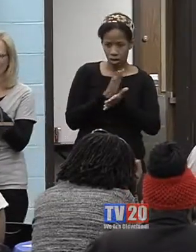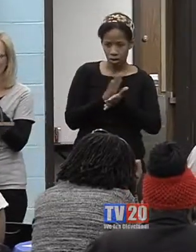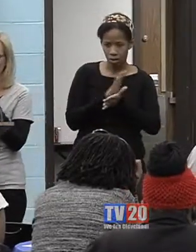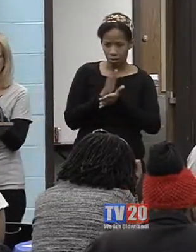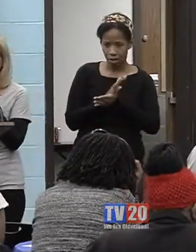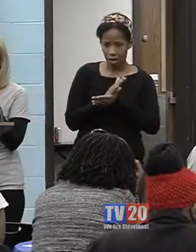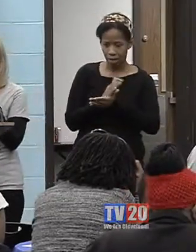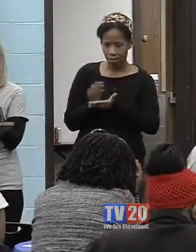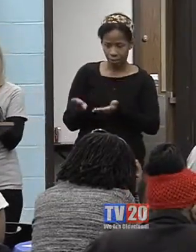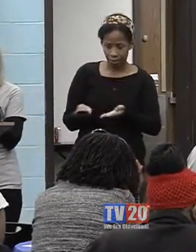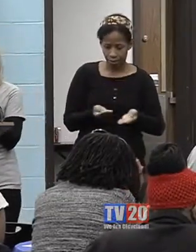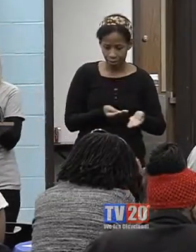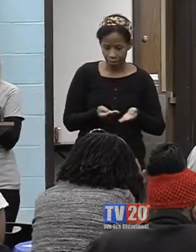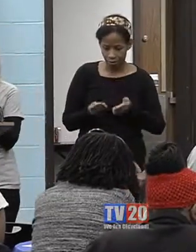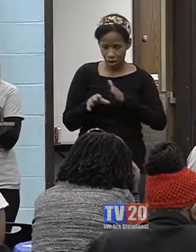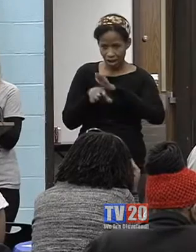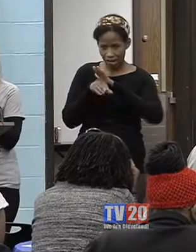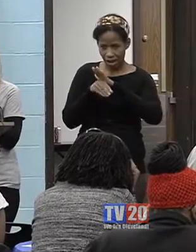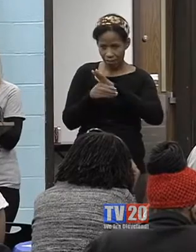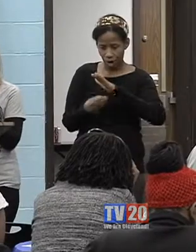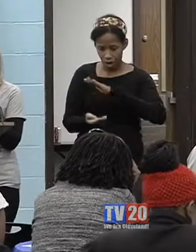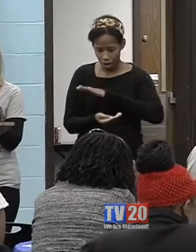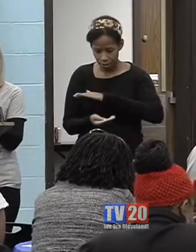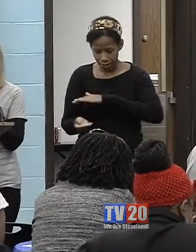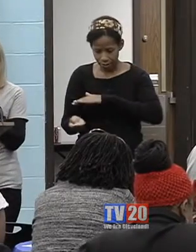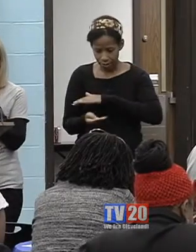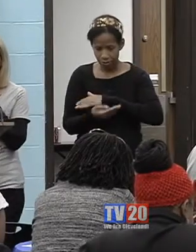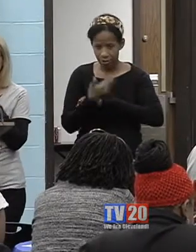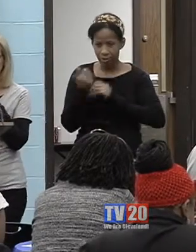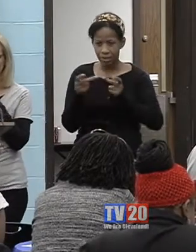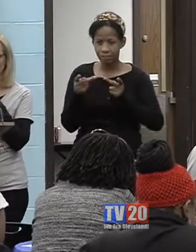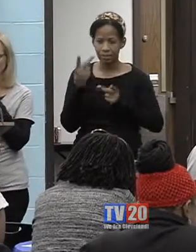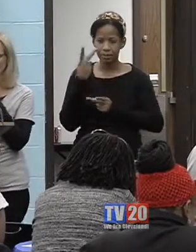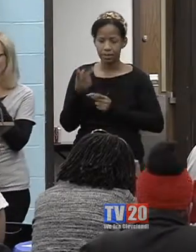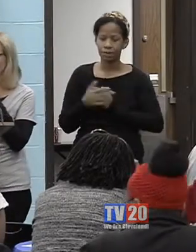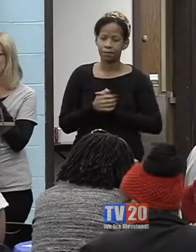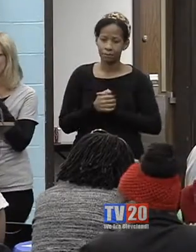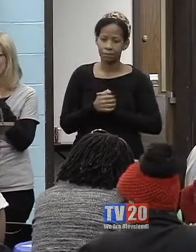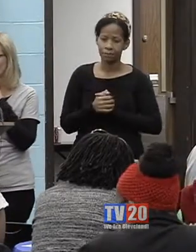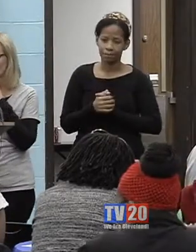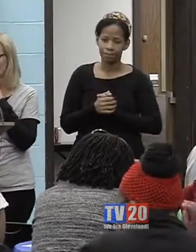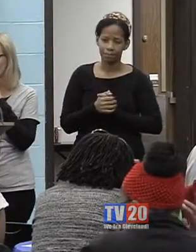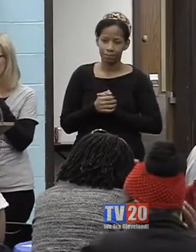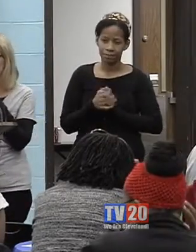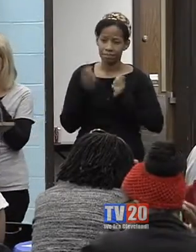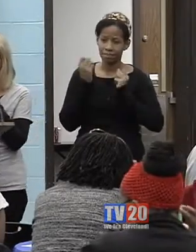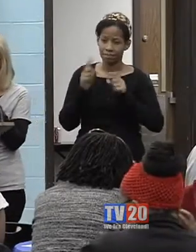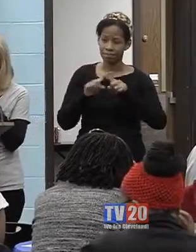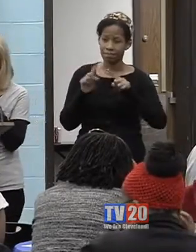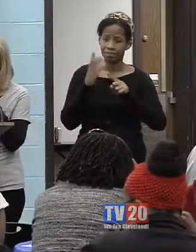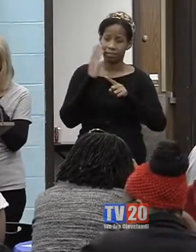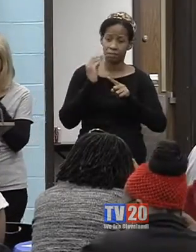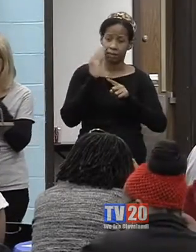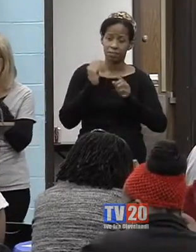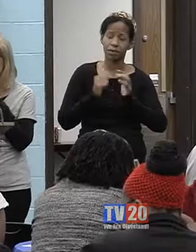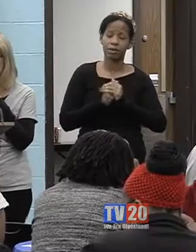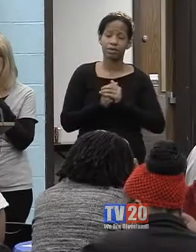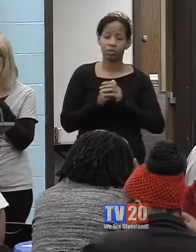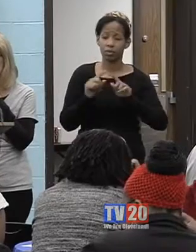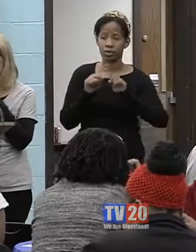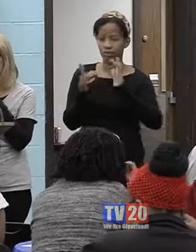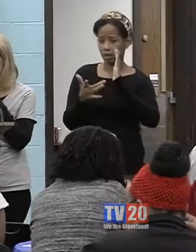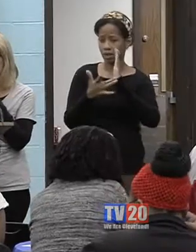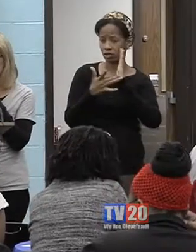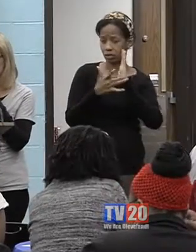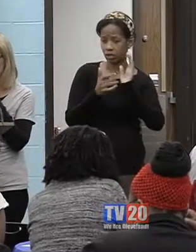your head from side to side. Try to find the best place to see from. And that's just one of them. And then if we go to the next electronics,